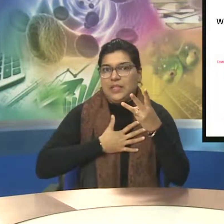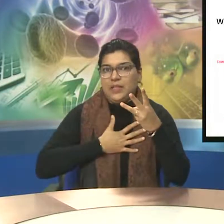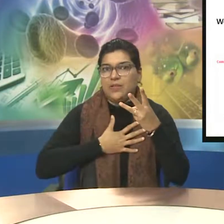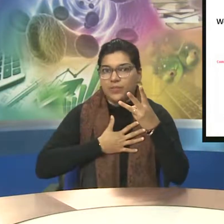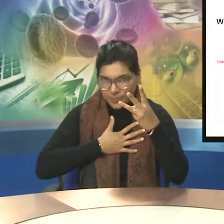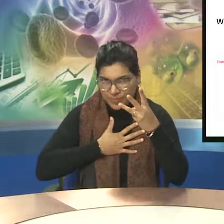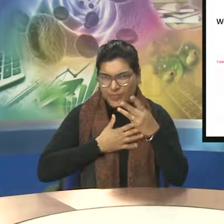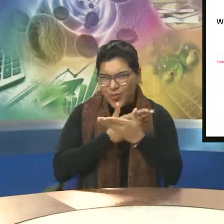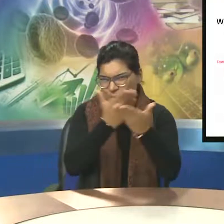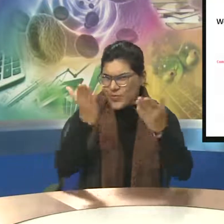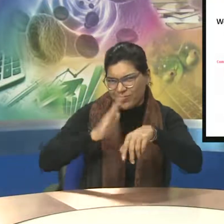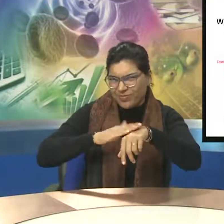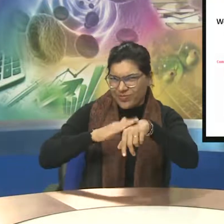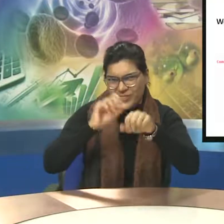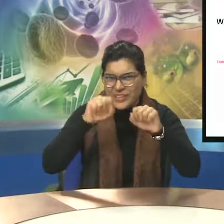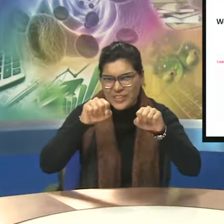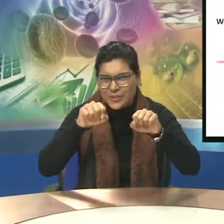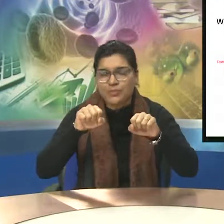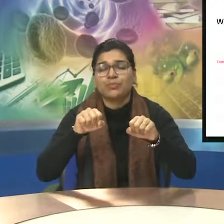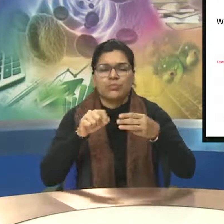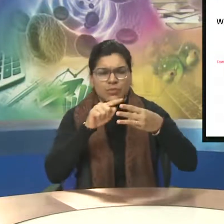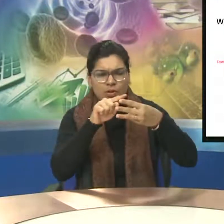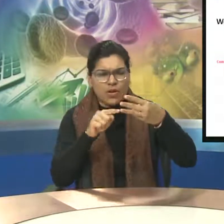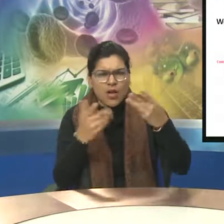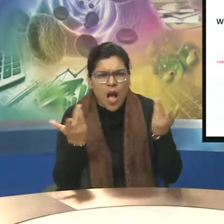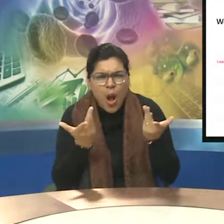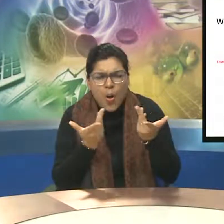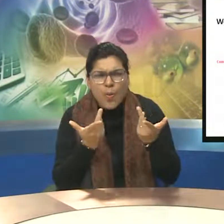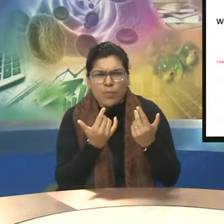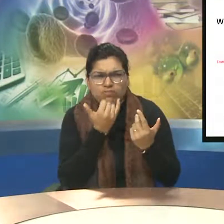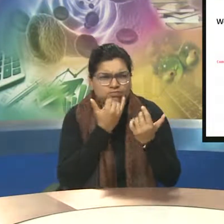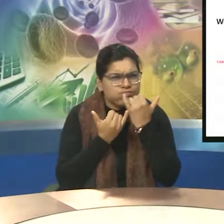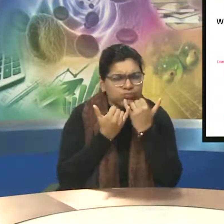First in blue, second in red and third in grey.